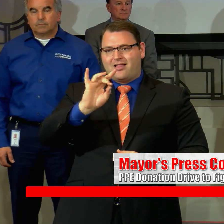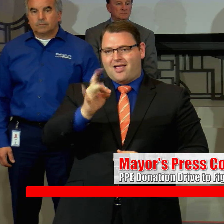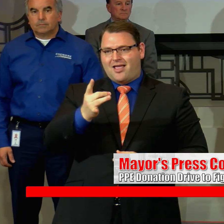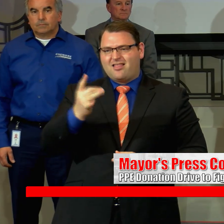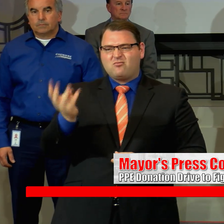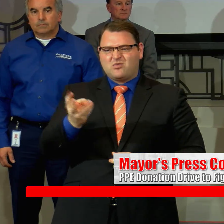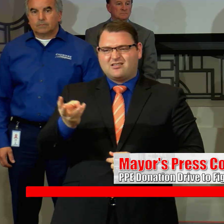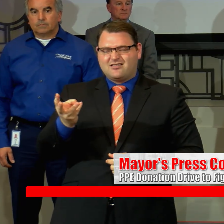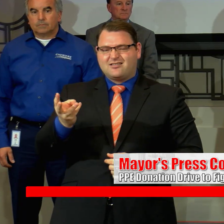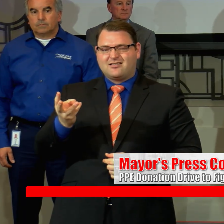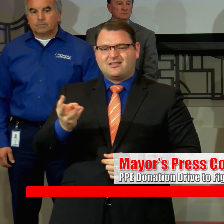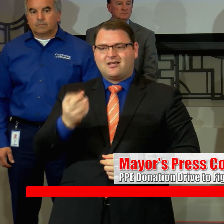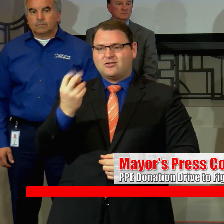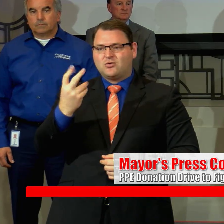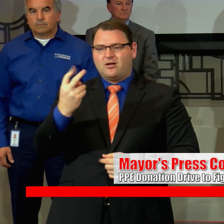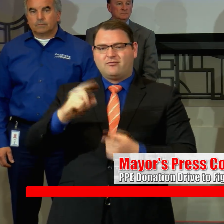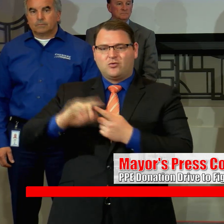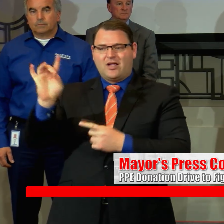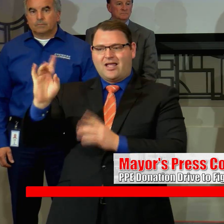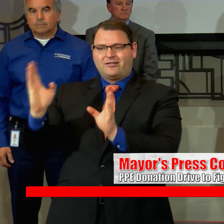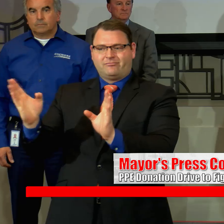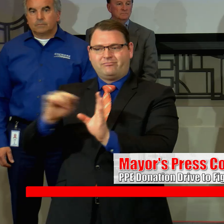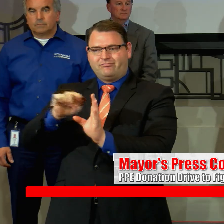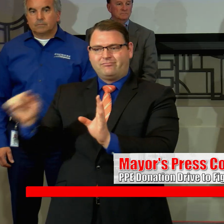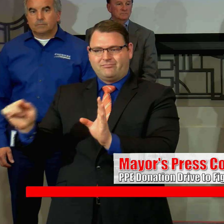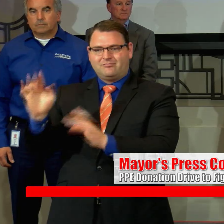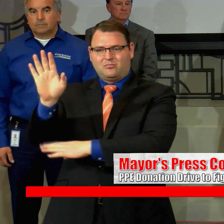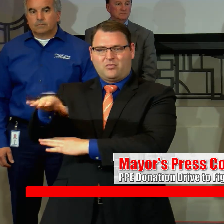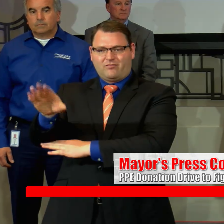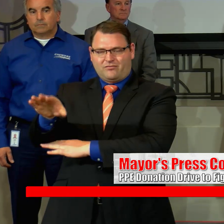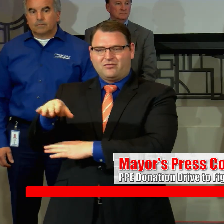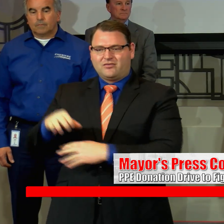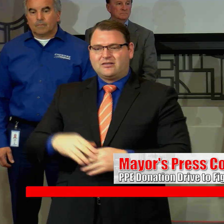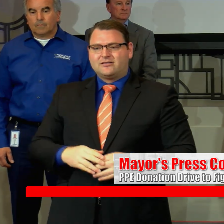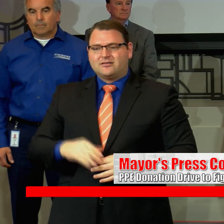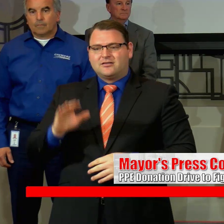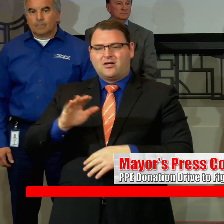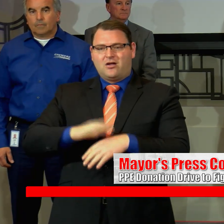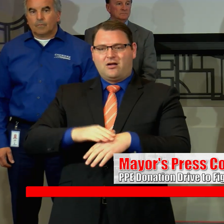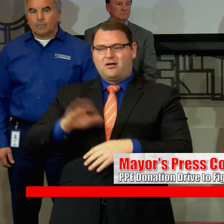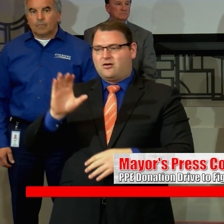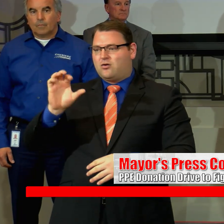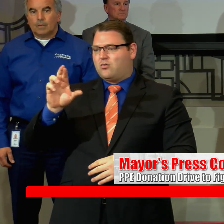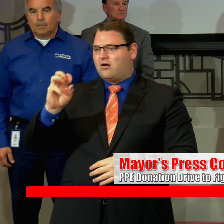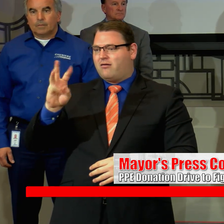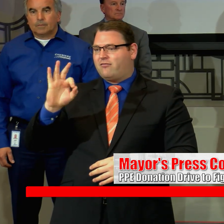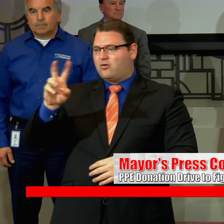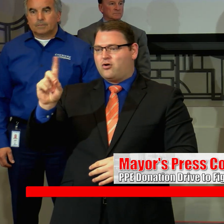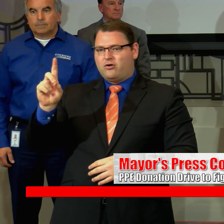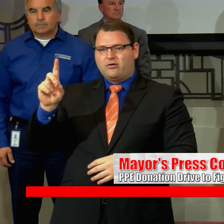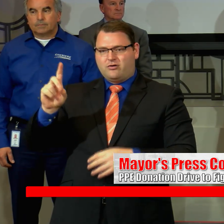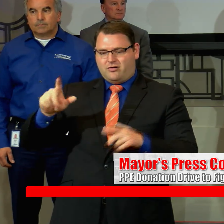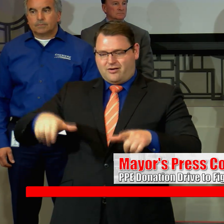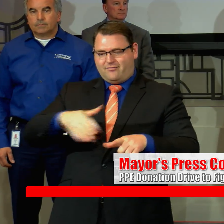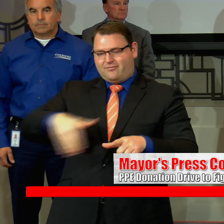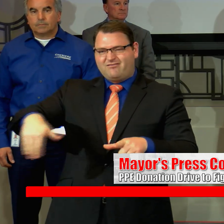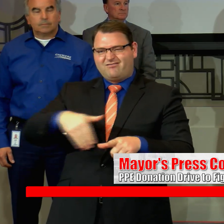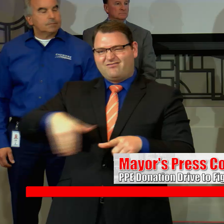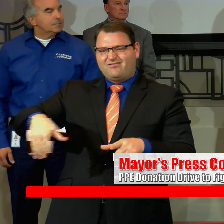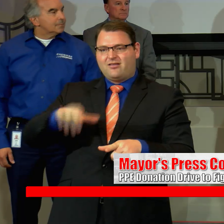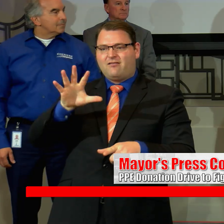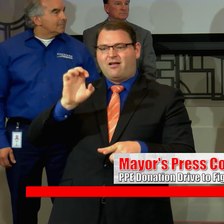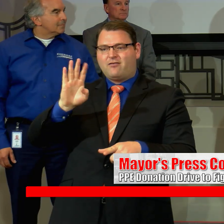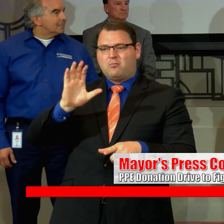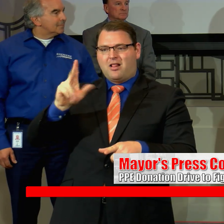on the 500 block of Crawford. And even as I read this, Twyla, I'm reminded of when we